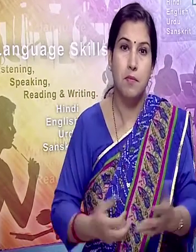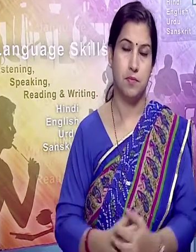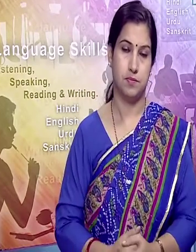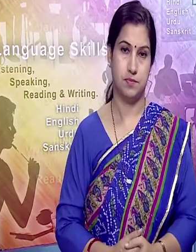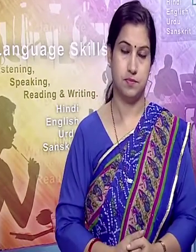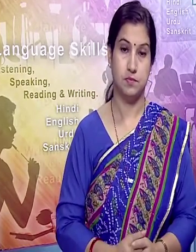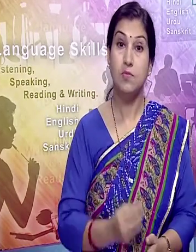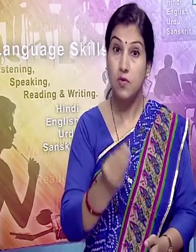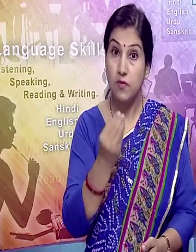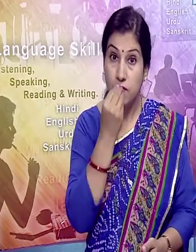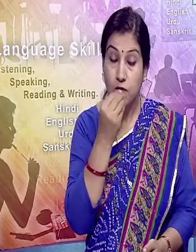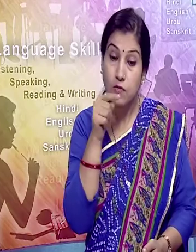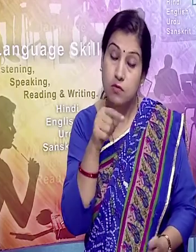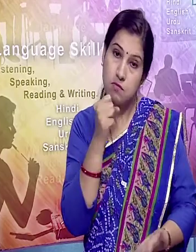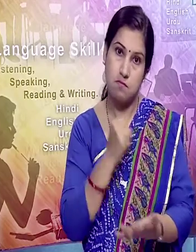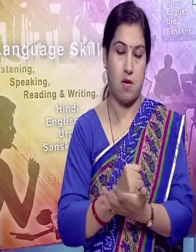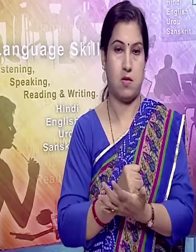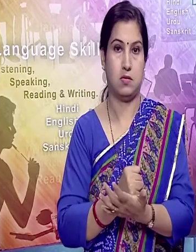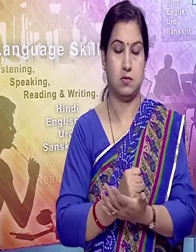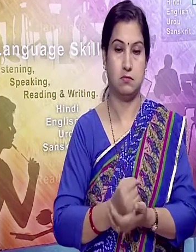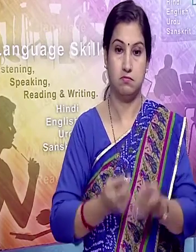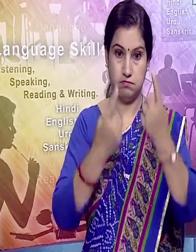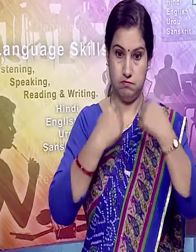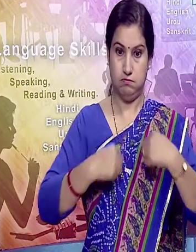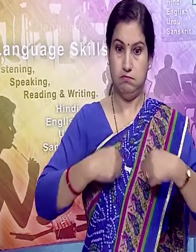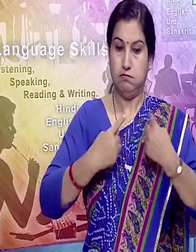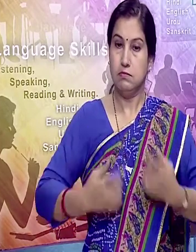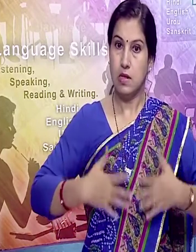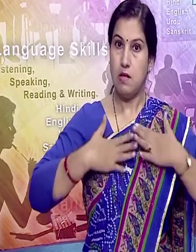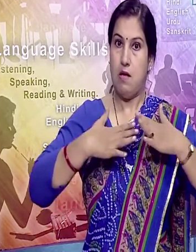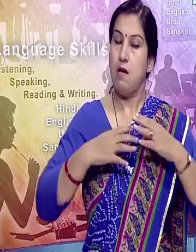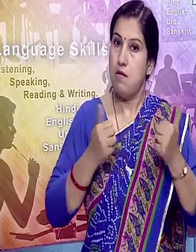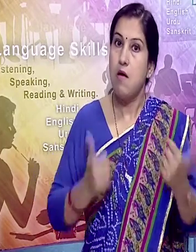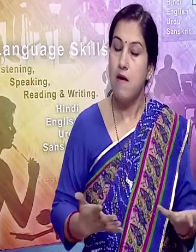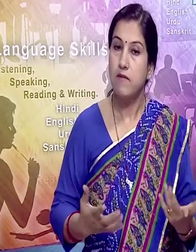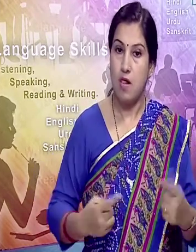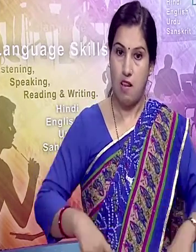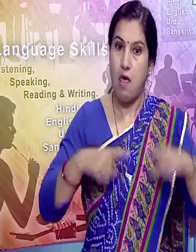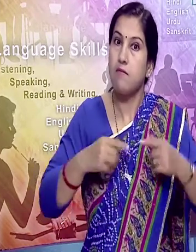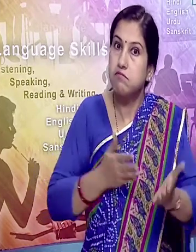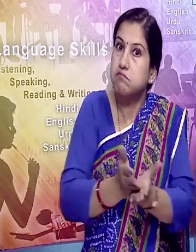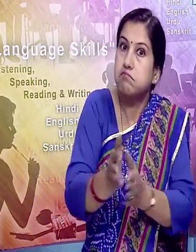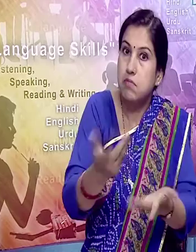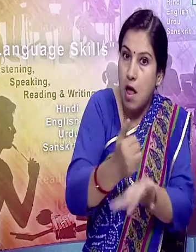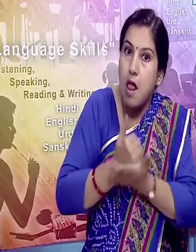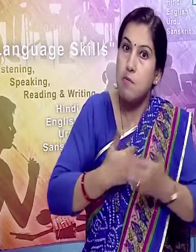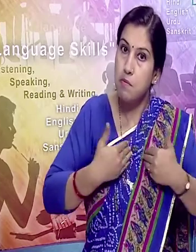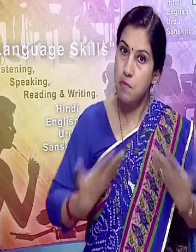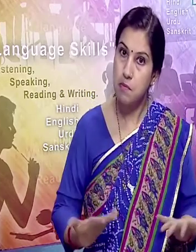Food is essential for survival and maintenance of life. It is